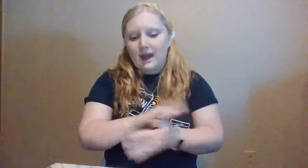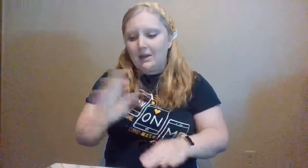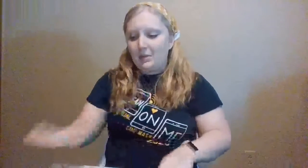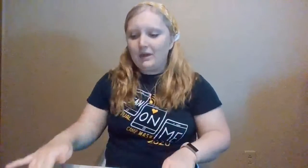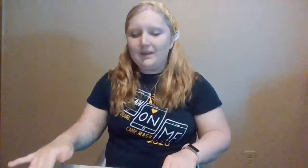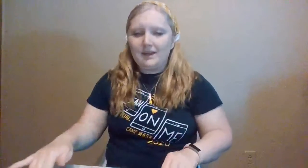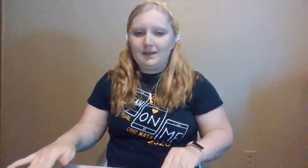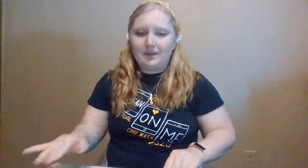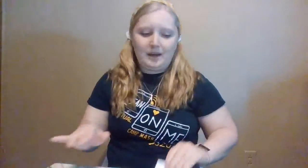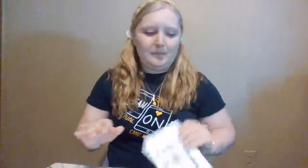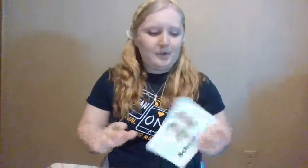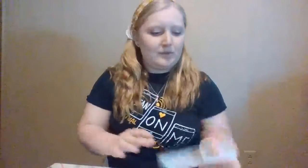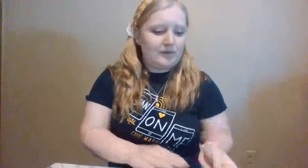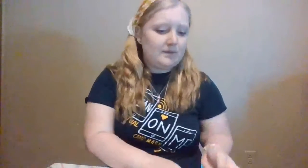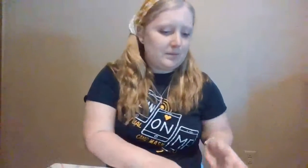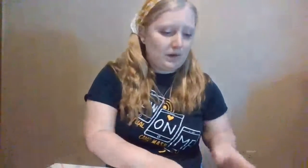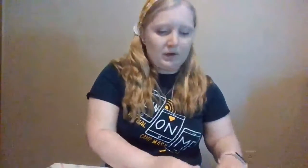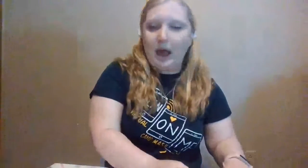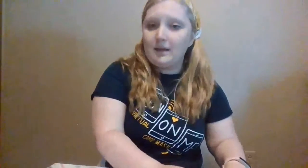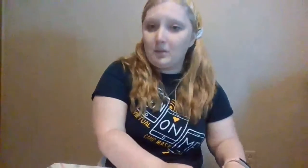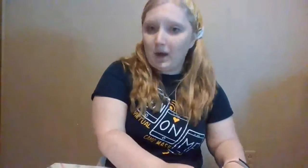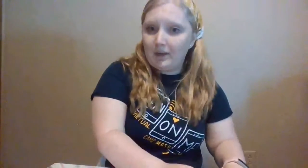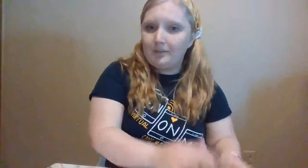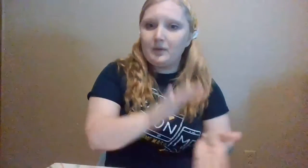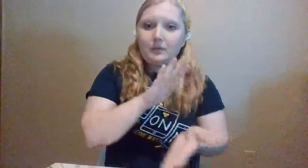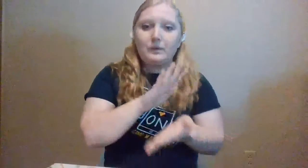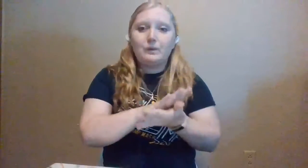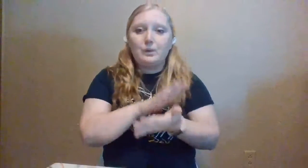And we'll see this one in Moses' book as well. So school.